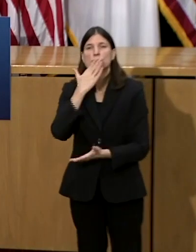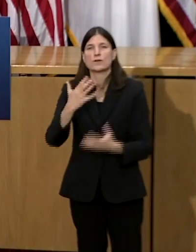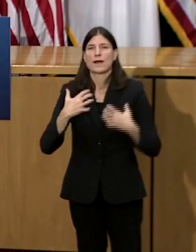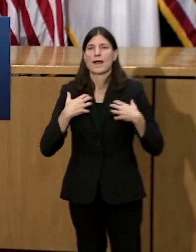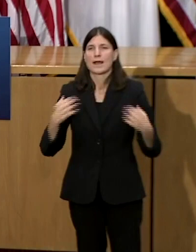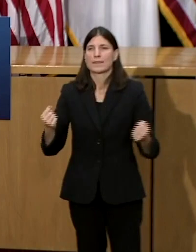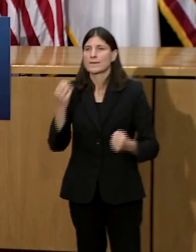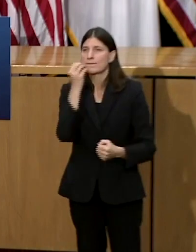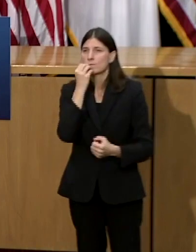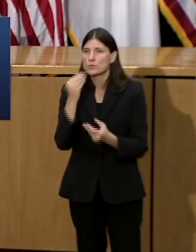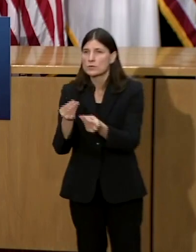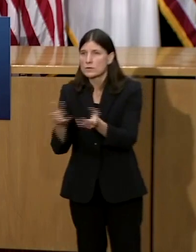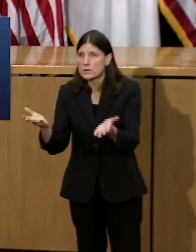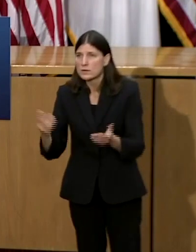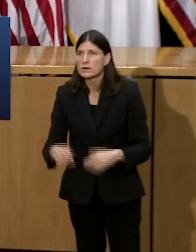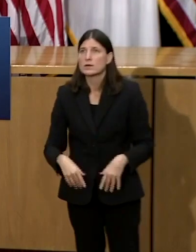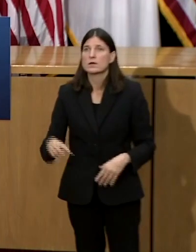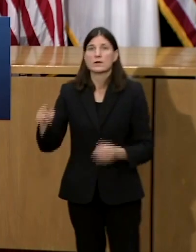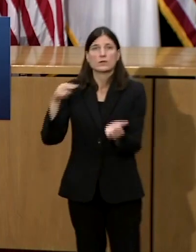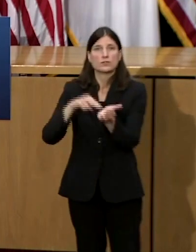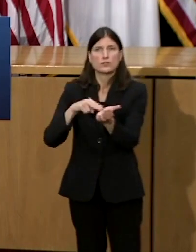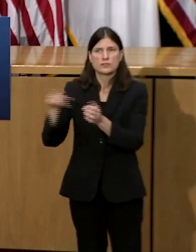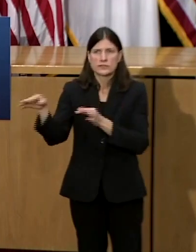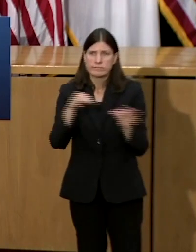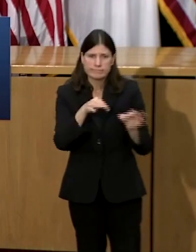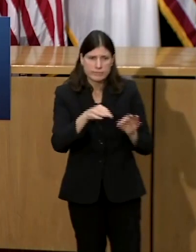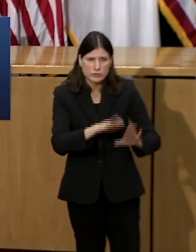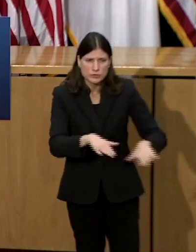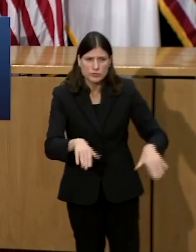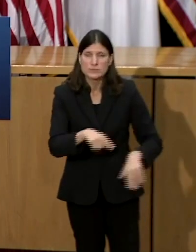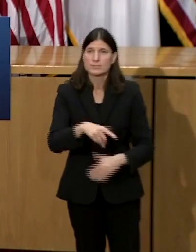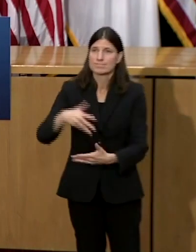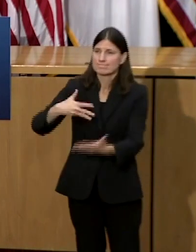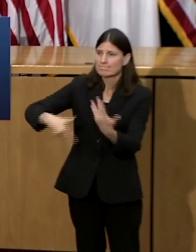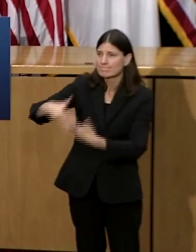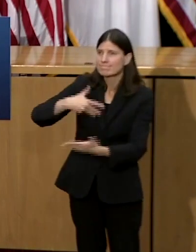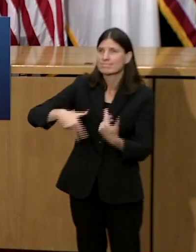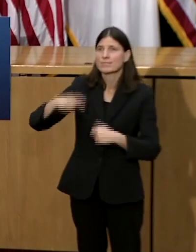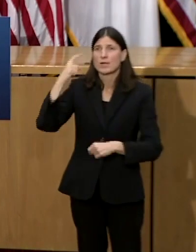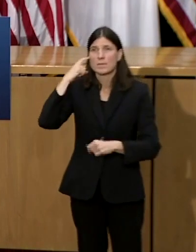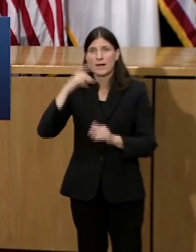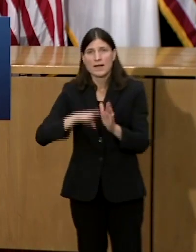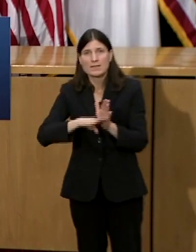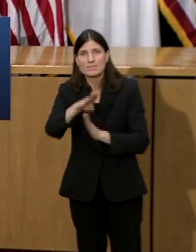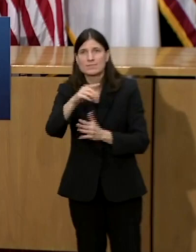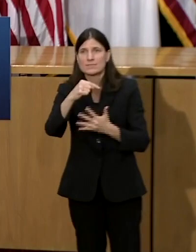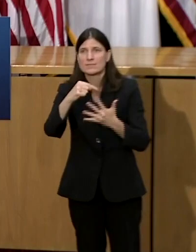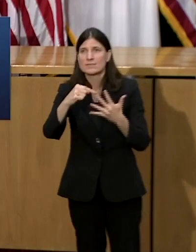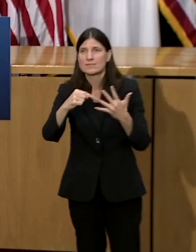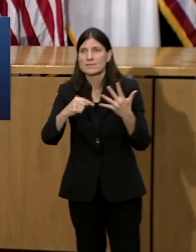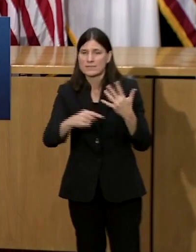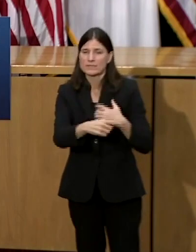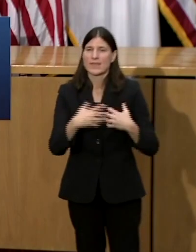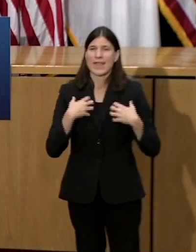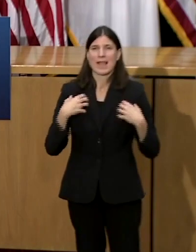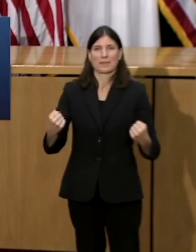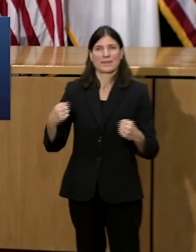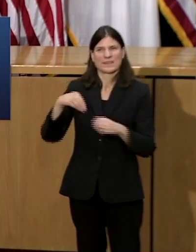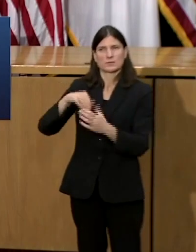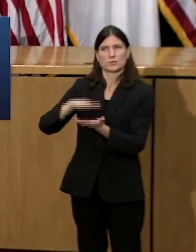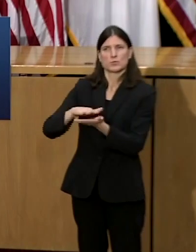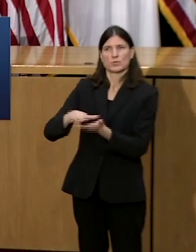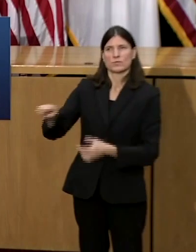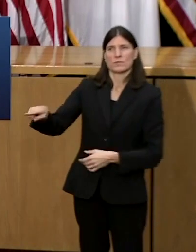schools are places where friendships and mentoring provide safe havens for growing youth to establish healthy